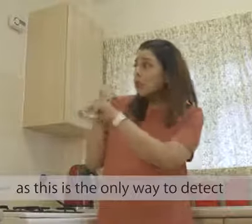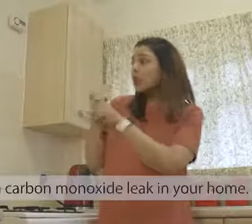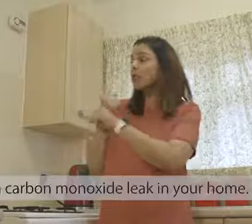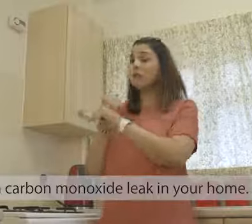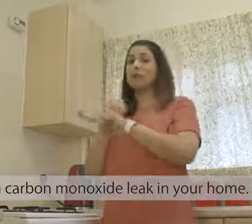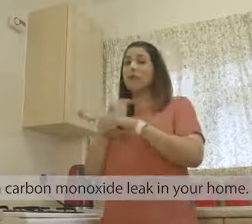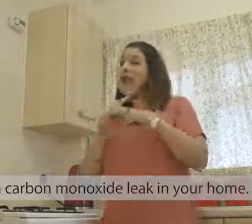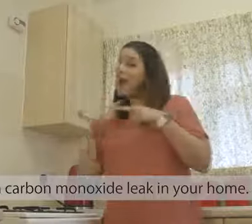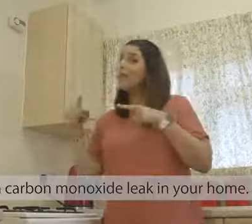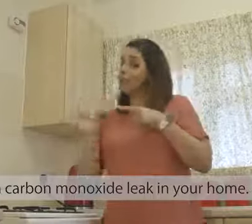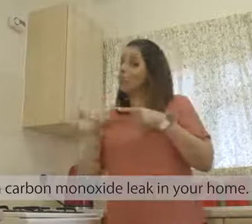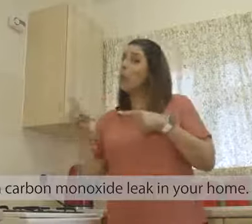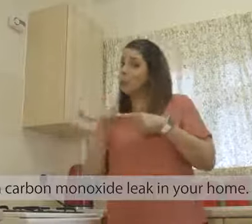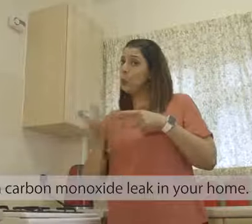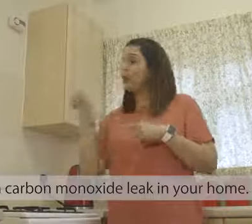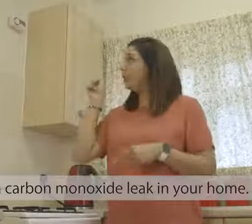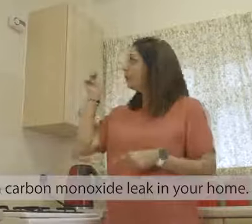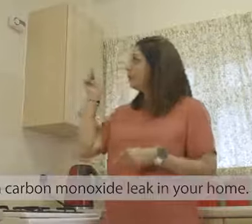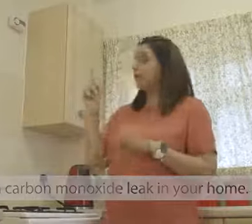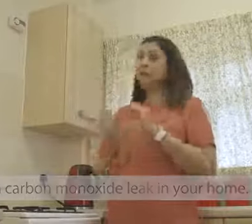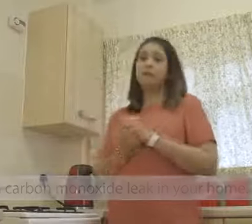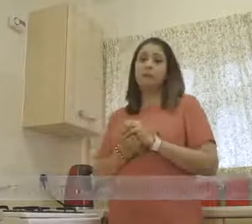detect a carbon monoxide leak in your home.